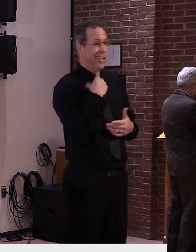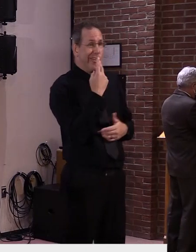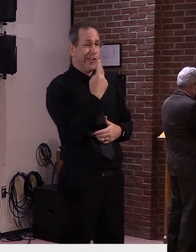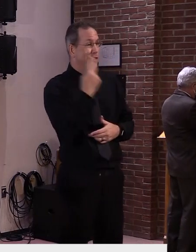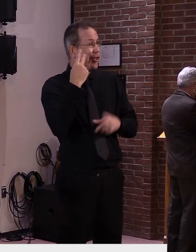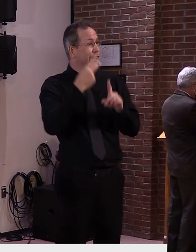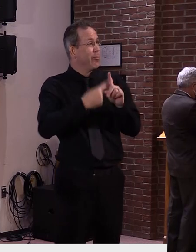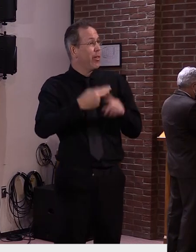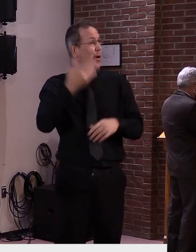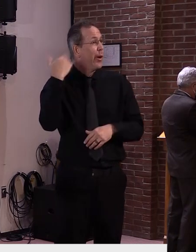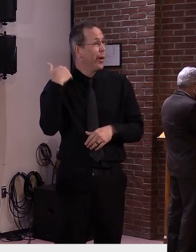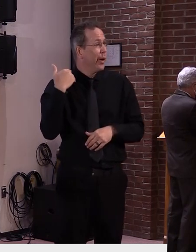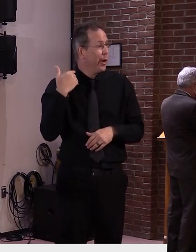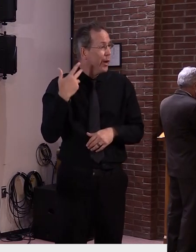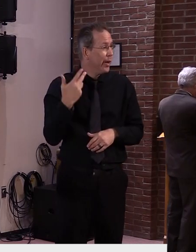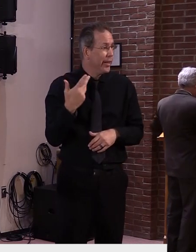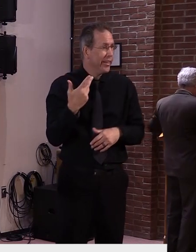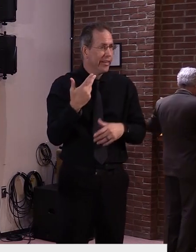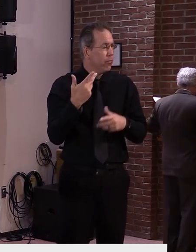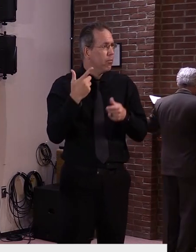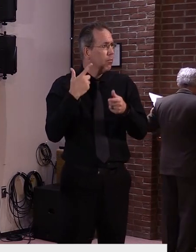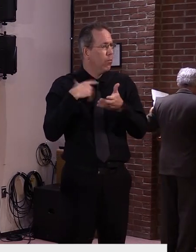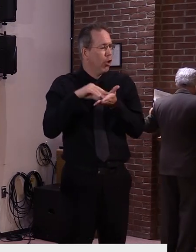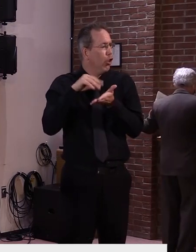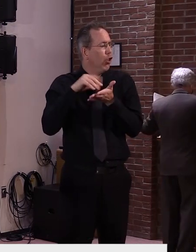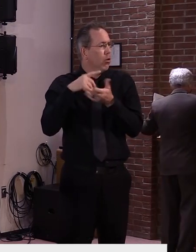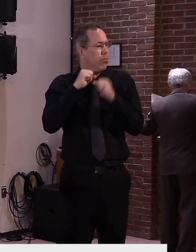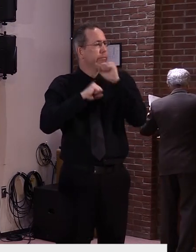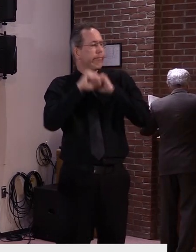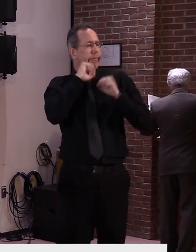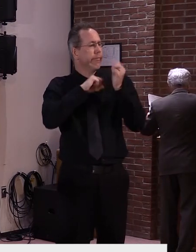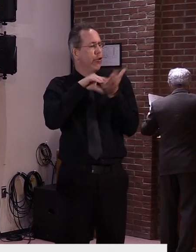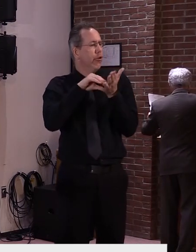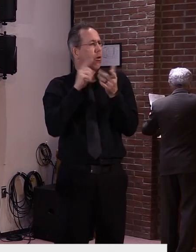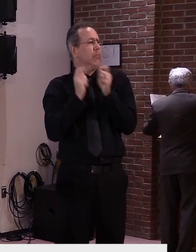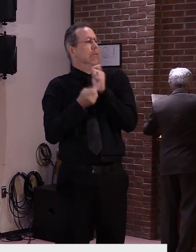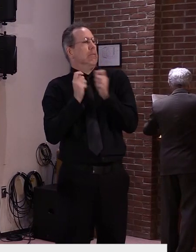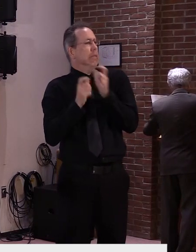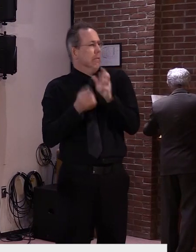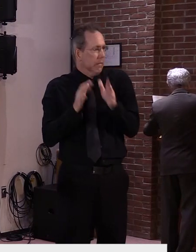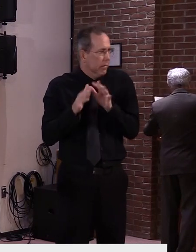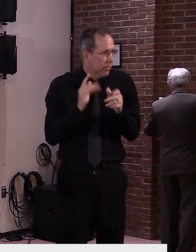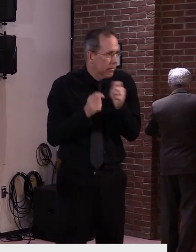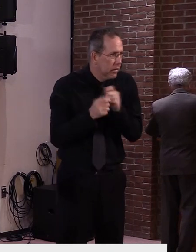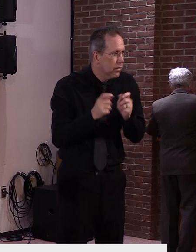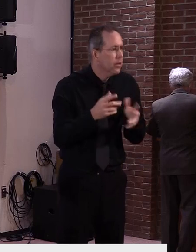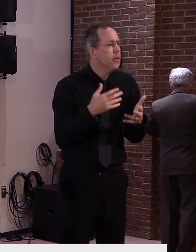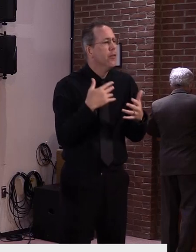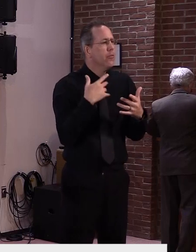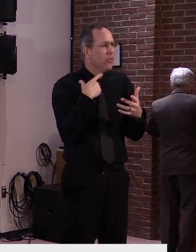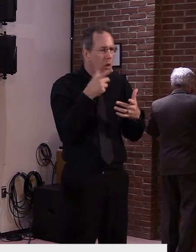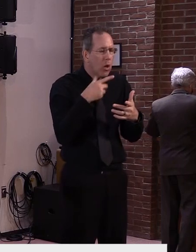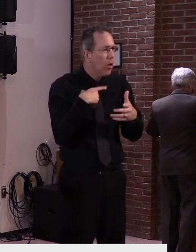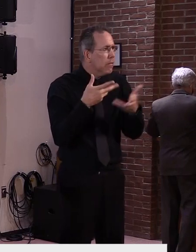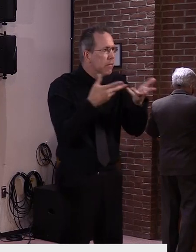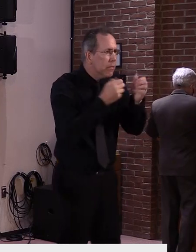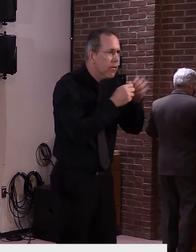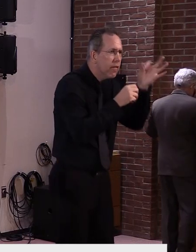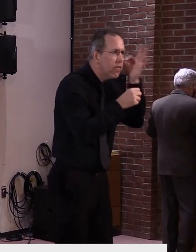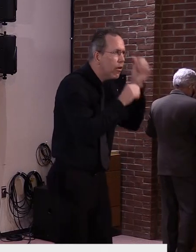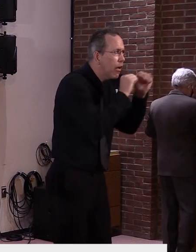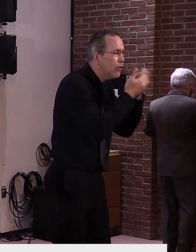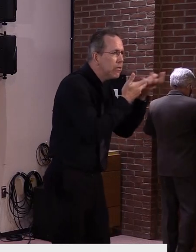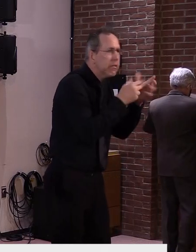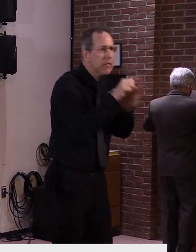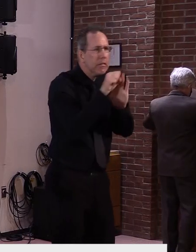so we're looking for partnerships with the FQHCs and other hospitals, and we've we've grown a lot, especially over the